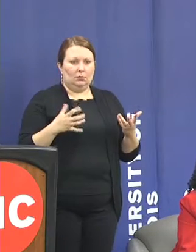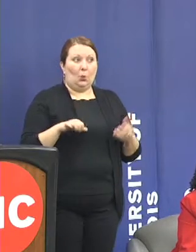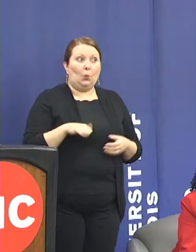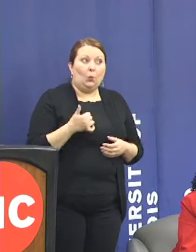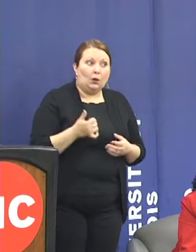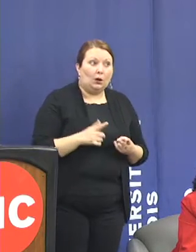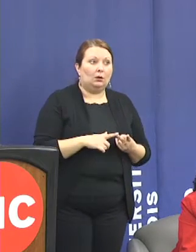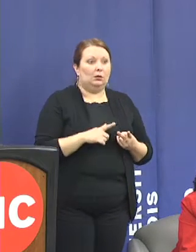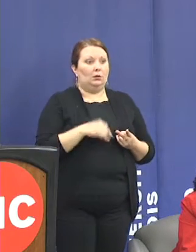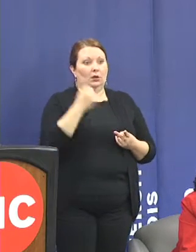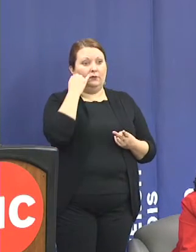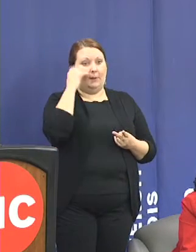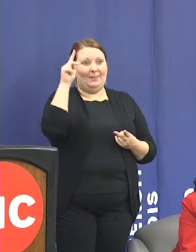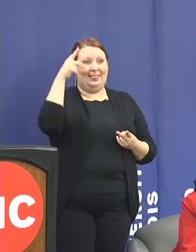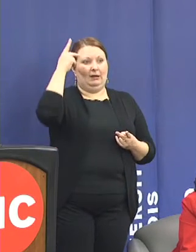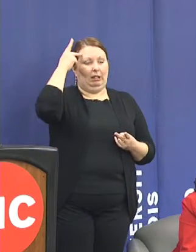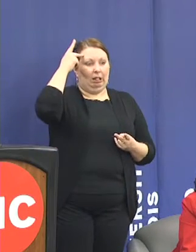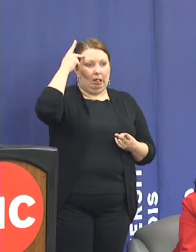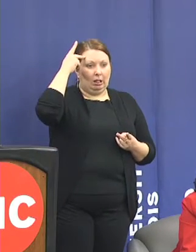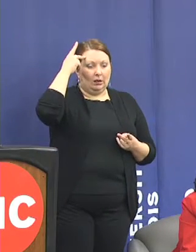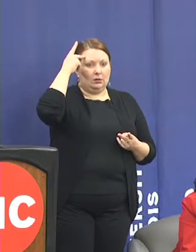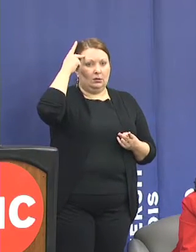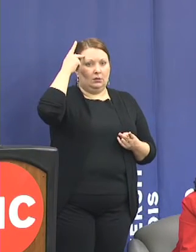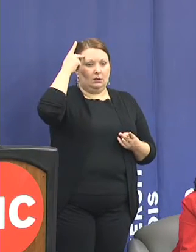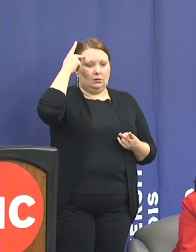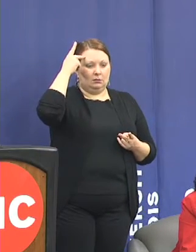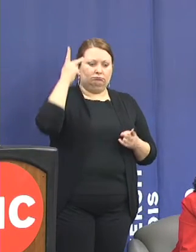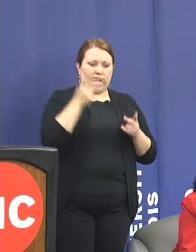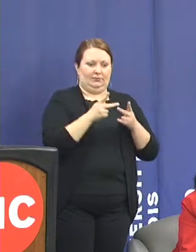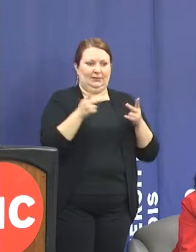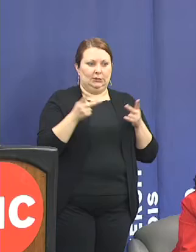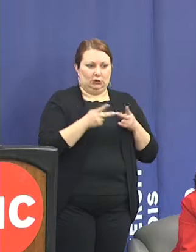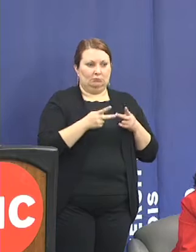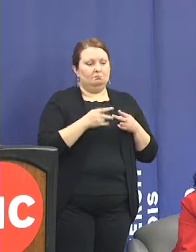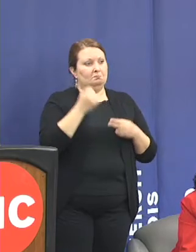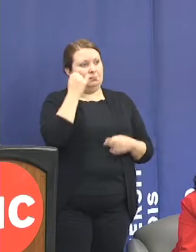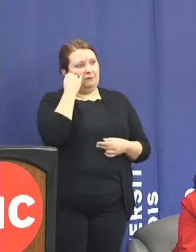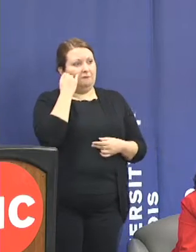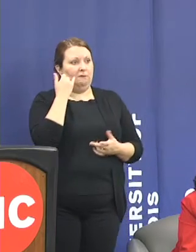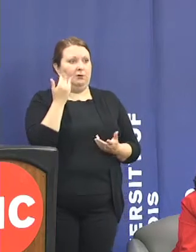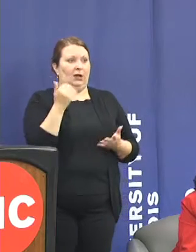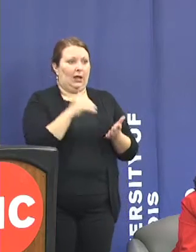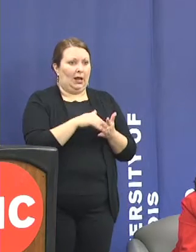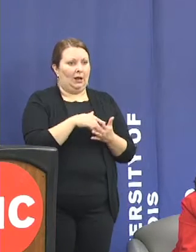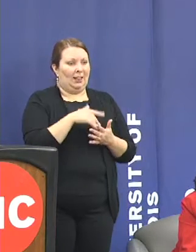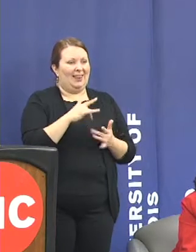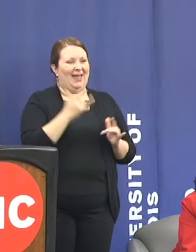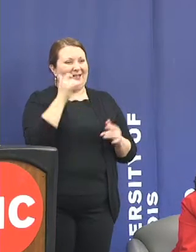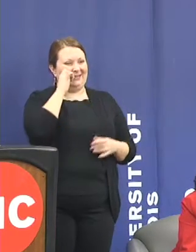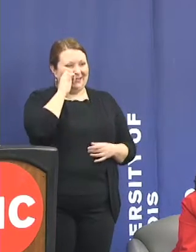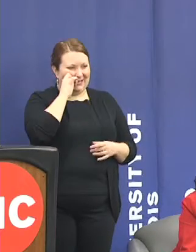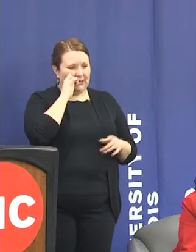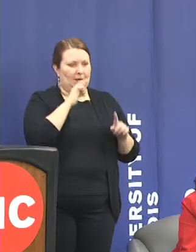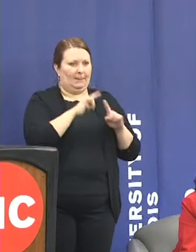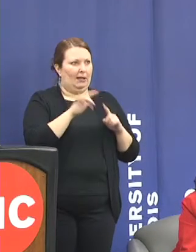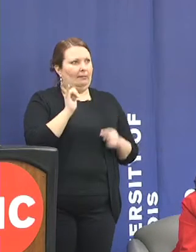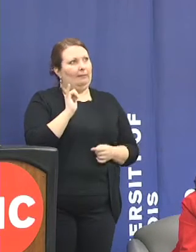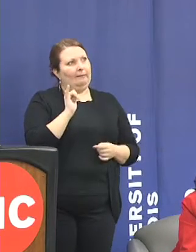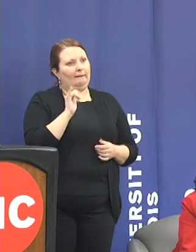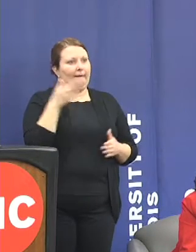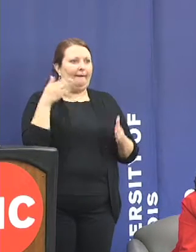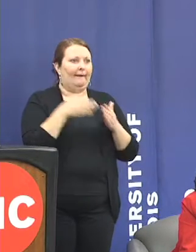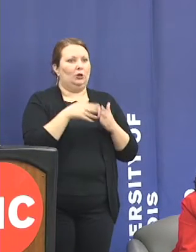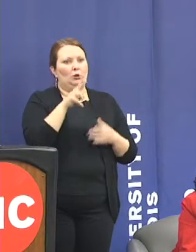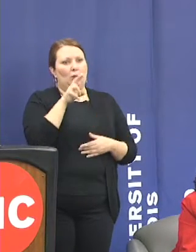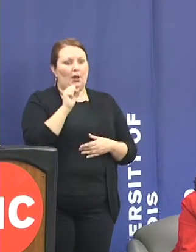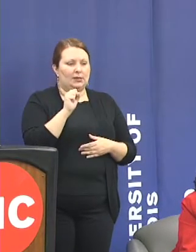or your political position. So if you are also, again, fair skin, but you are, let's say, against